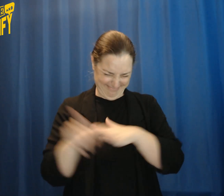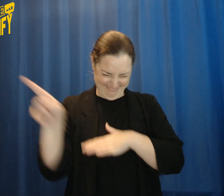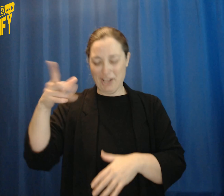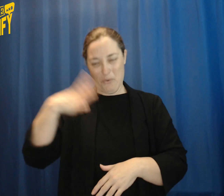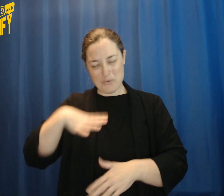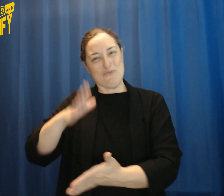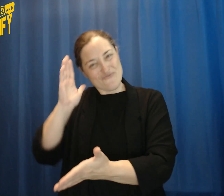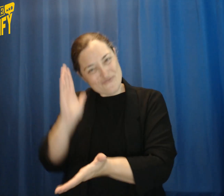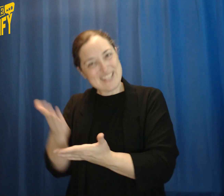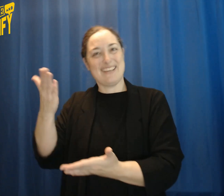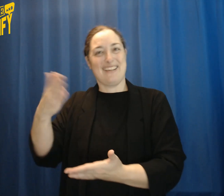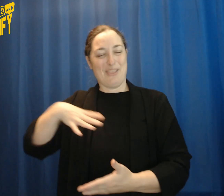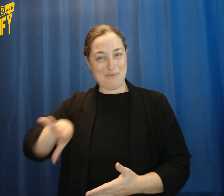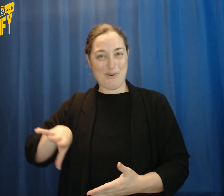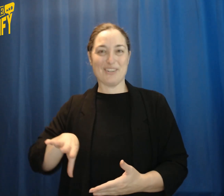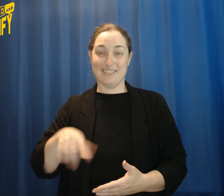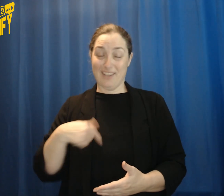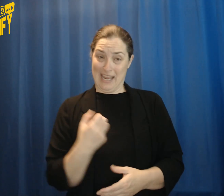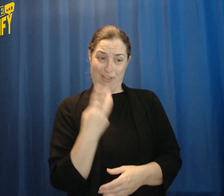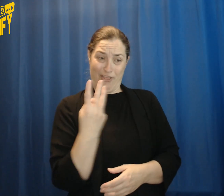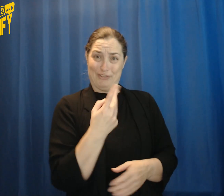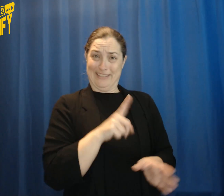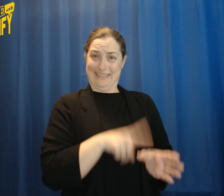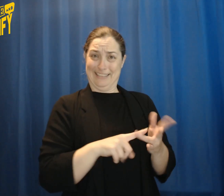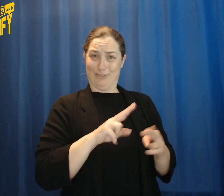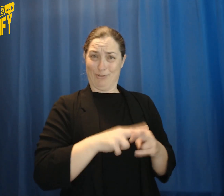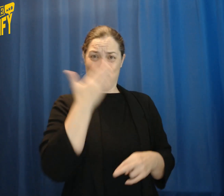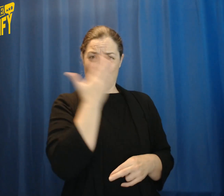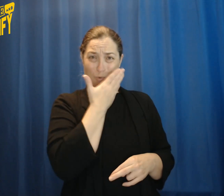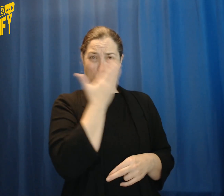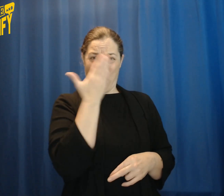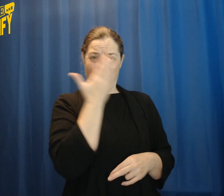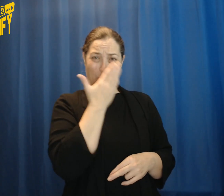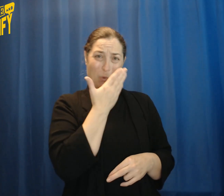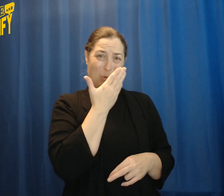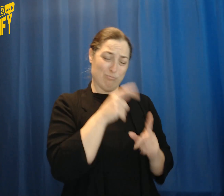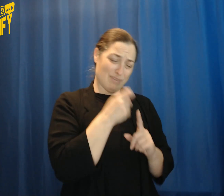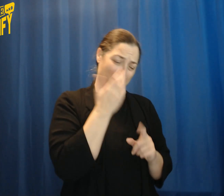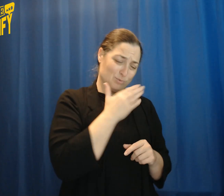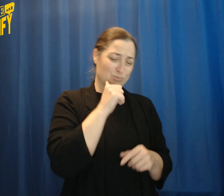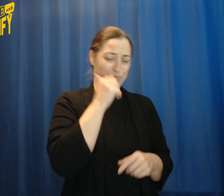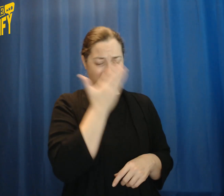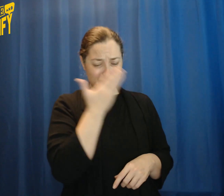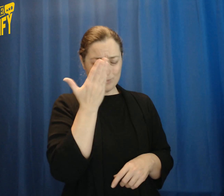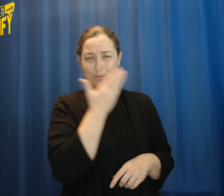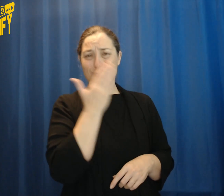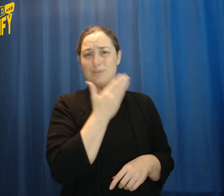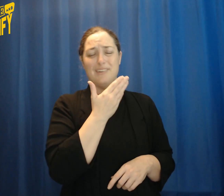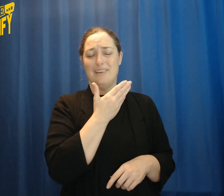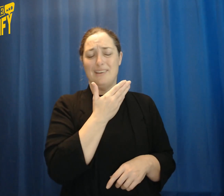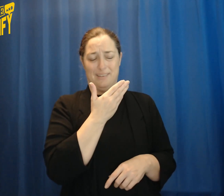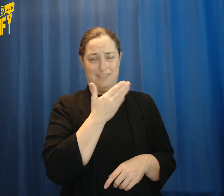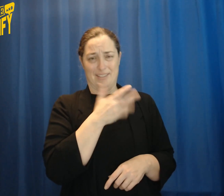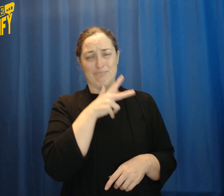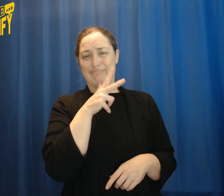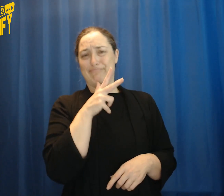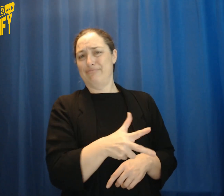had 13 years of institutionalisation in high school and primary school, etc. So that's